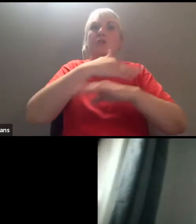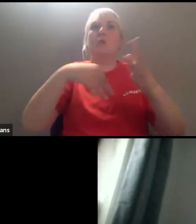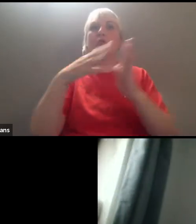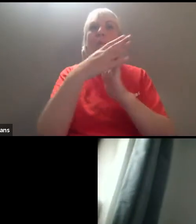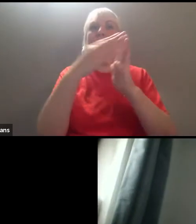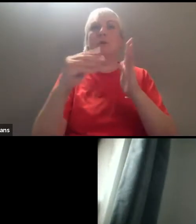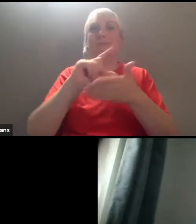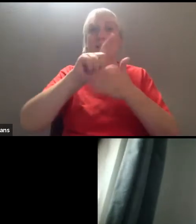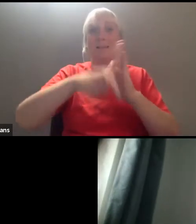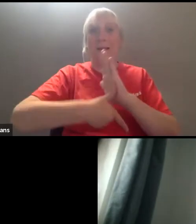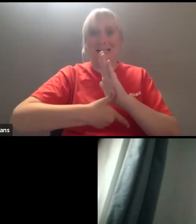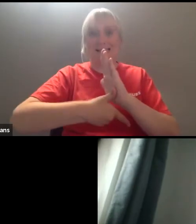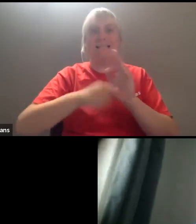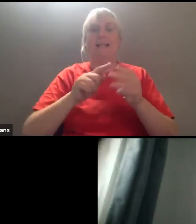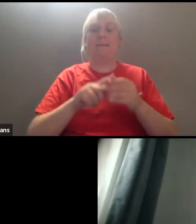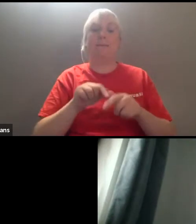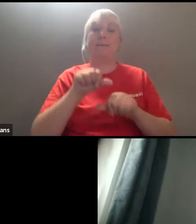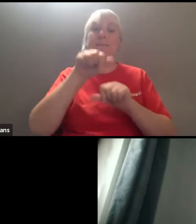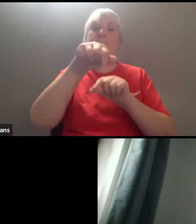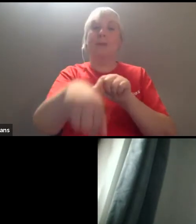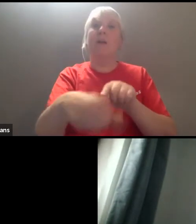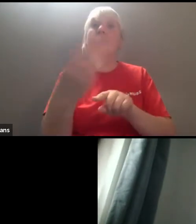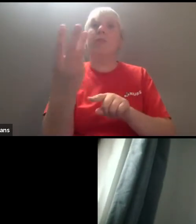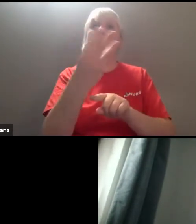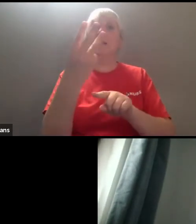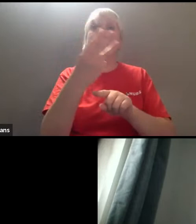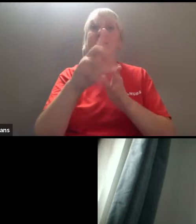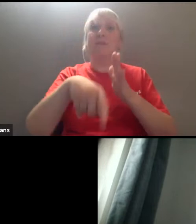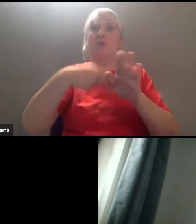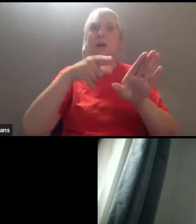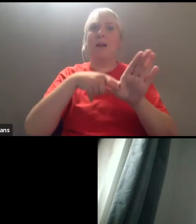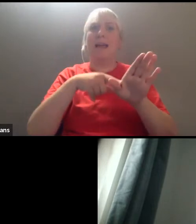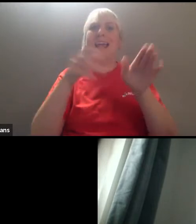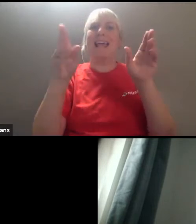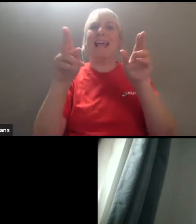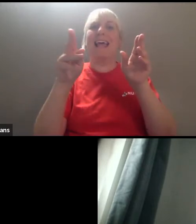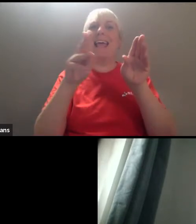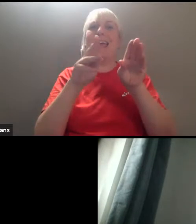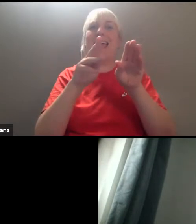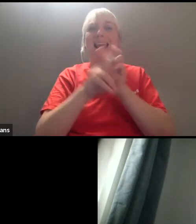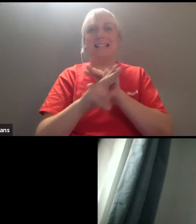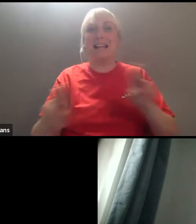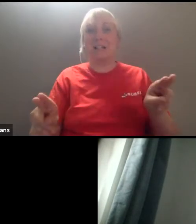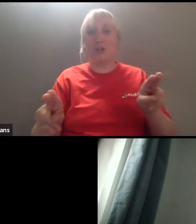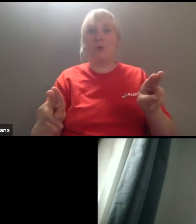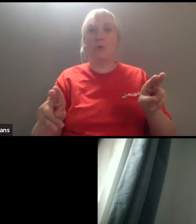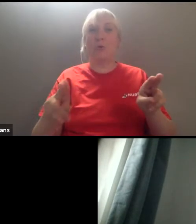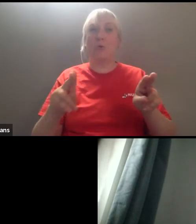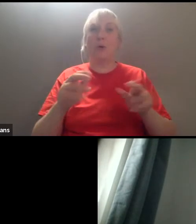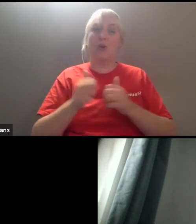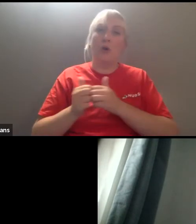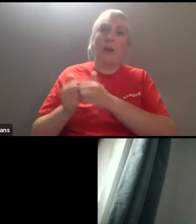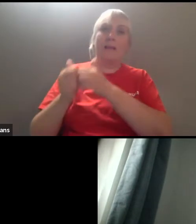13th July, International Solidarity Meeting with disabled campaigners from around the